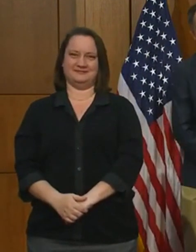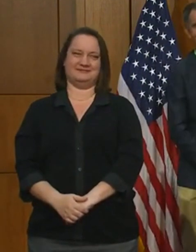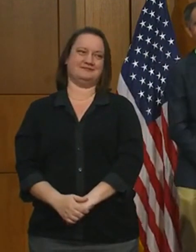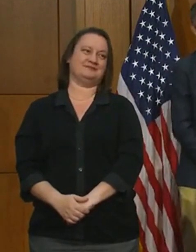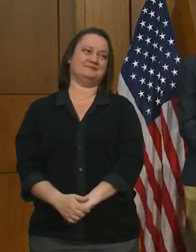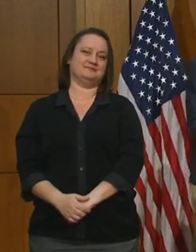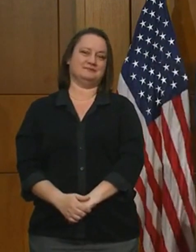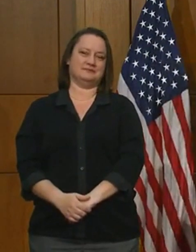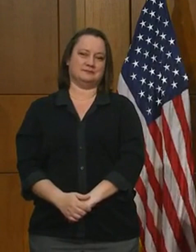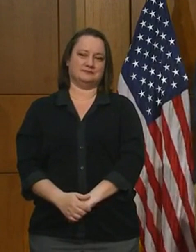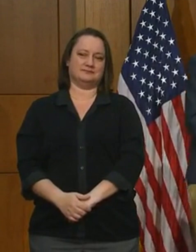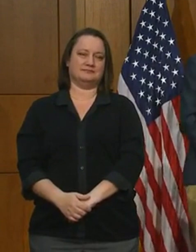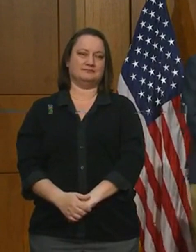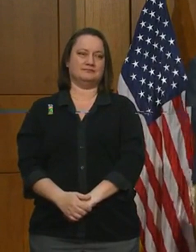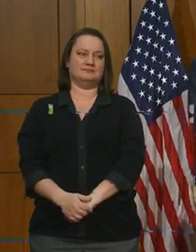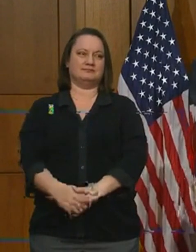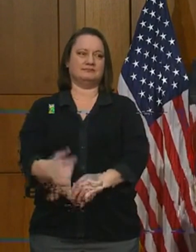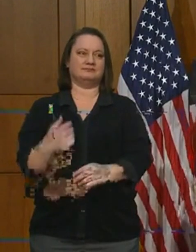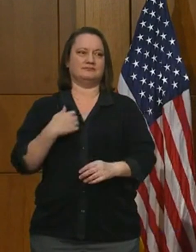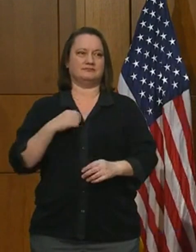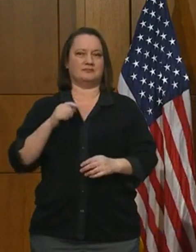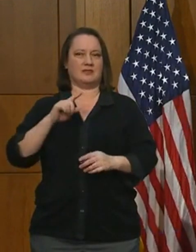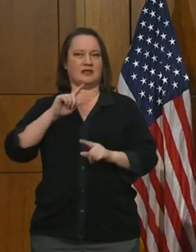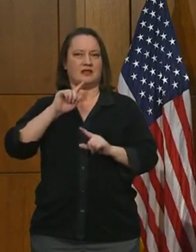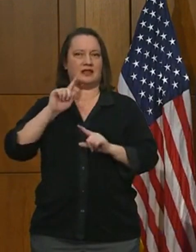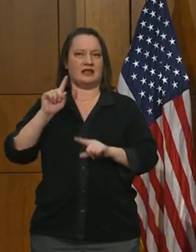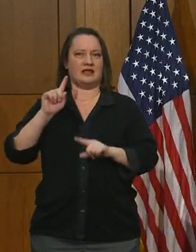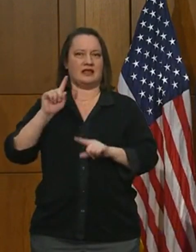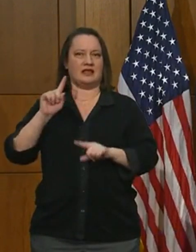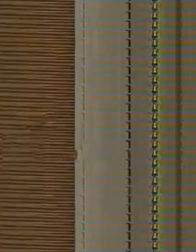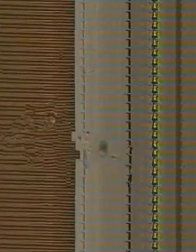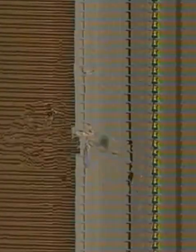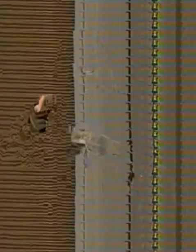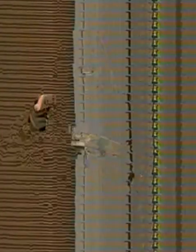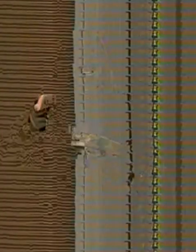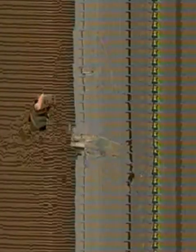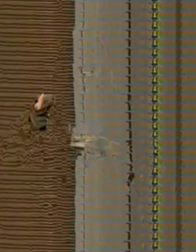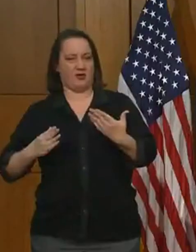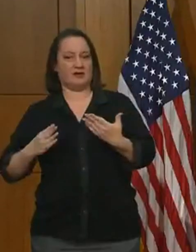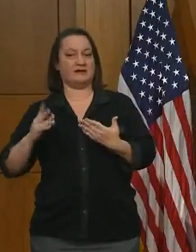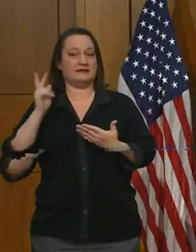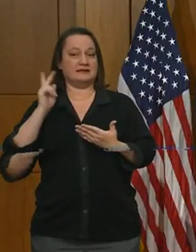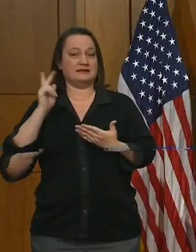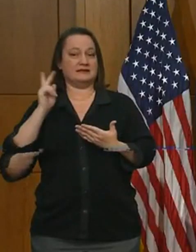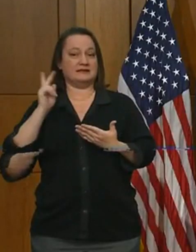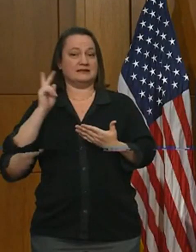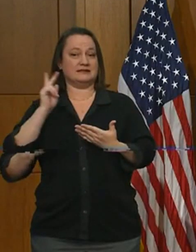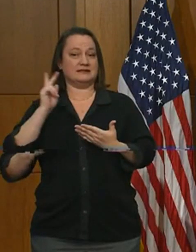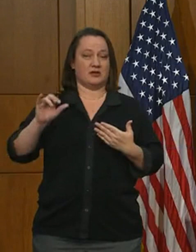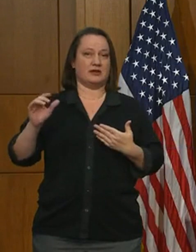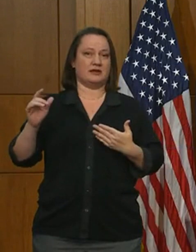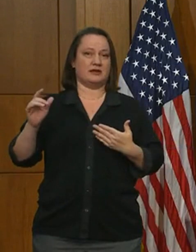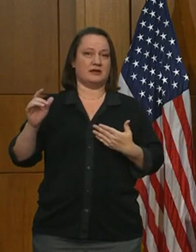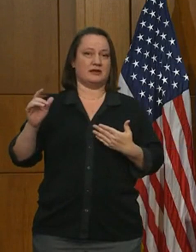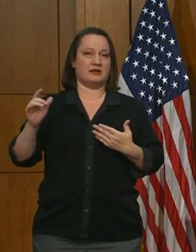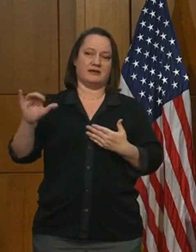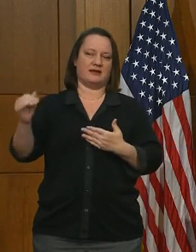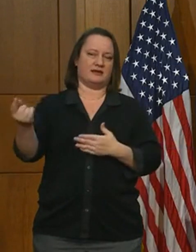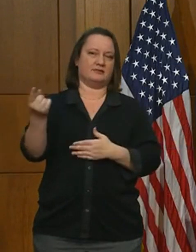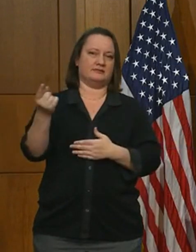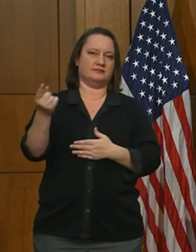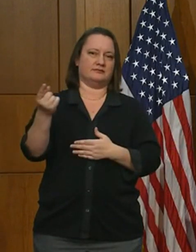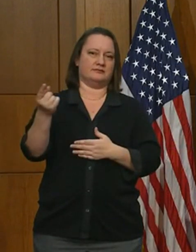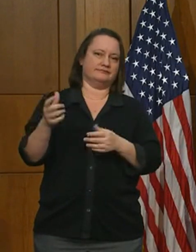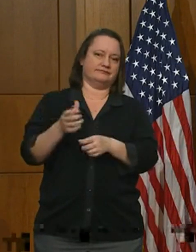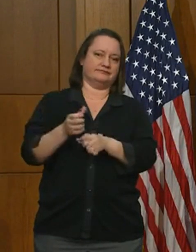I think I'll answer the latter part, and then maybe Secretary Carey can come up for the first question. The second question I heard, I think,